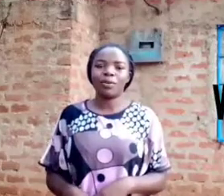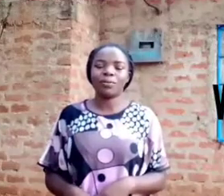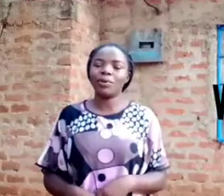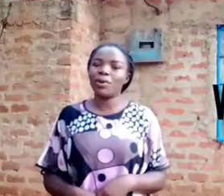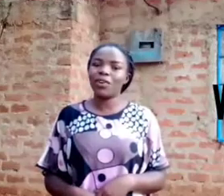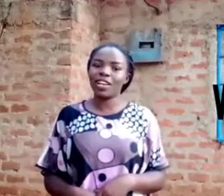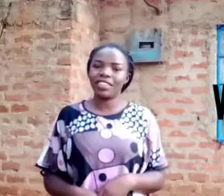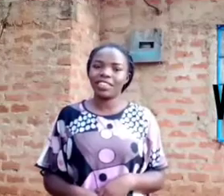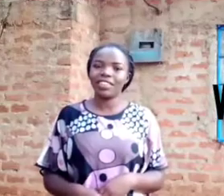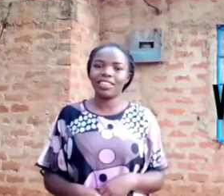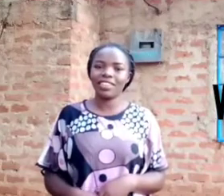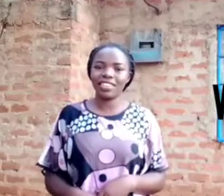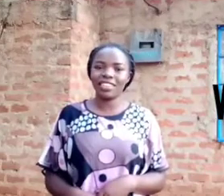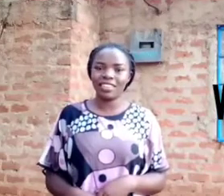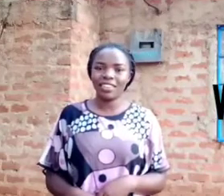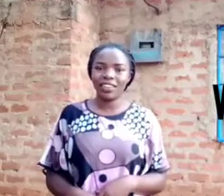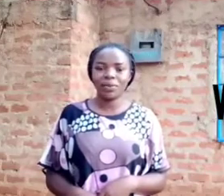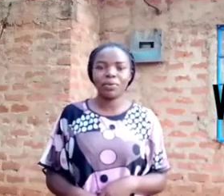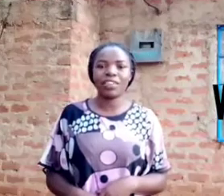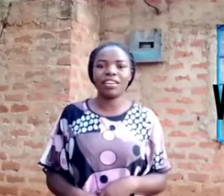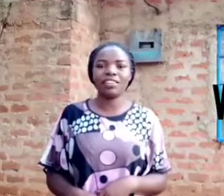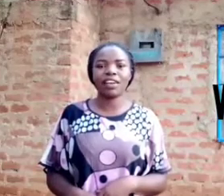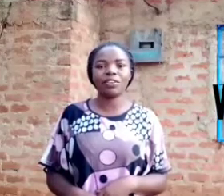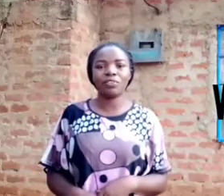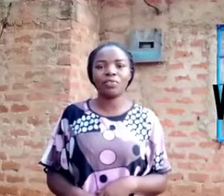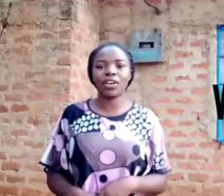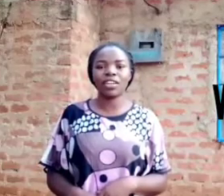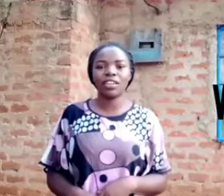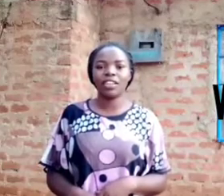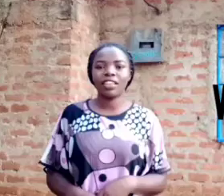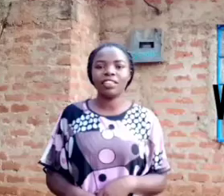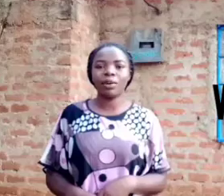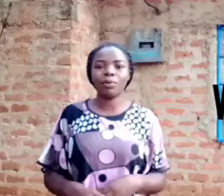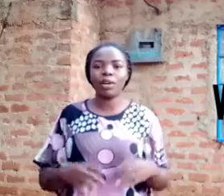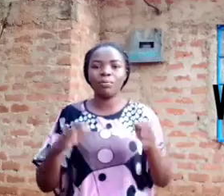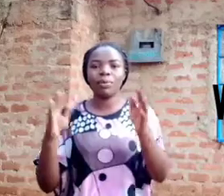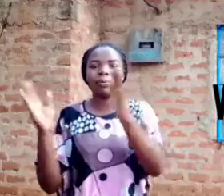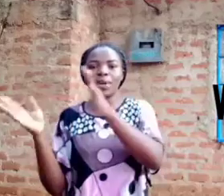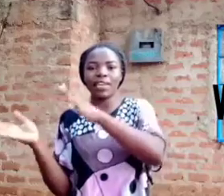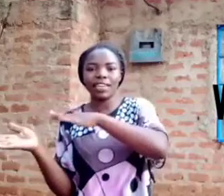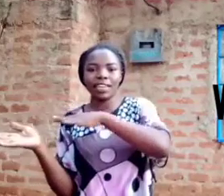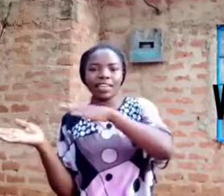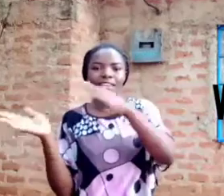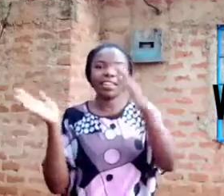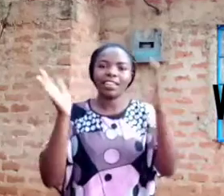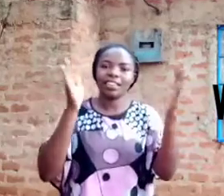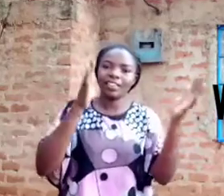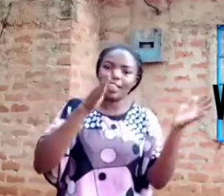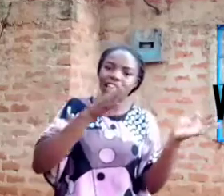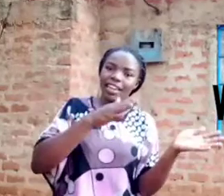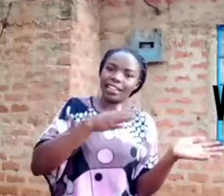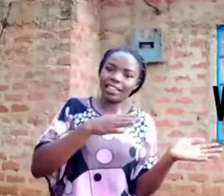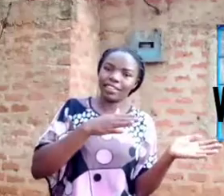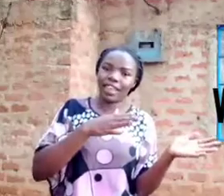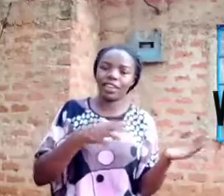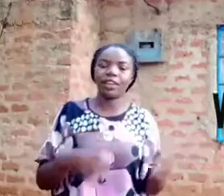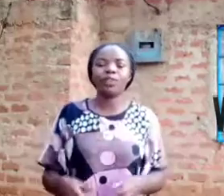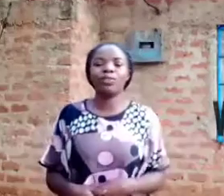When we look at trees, when there is a lot of wind, they will be bending this side and this side.